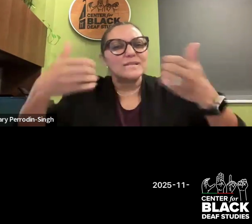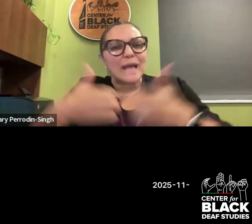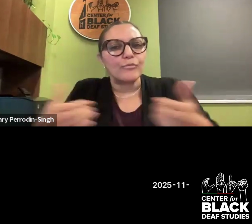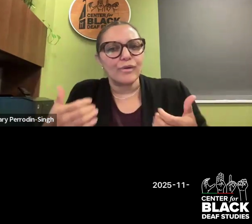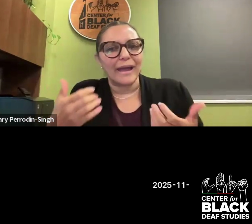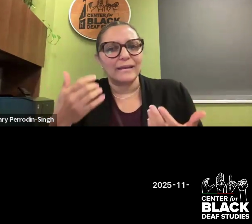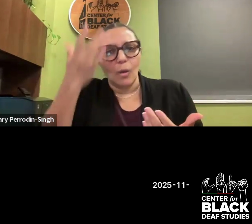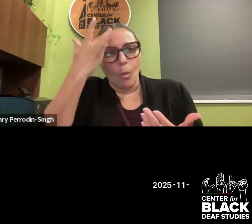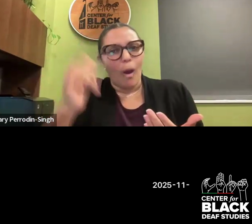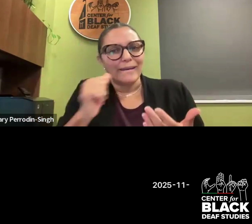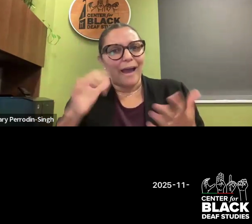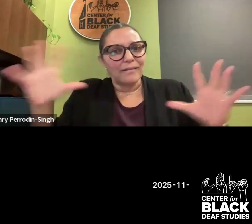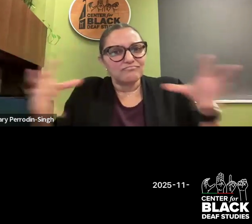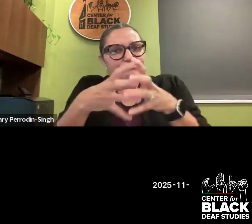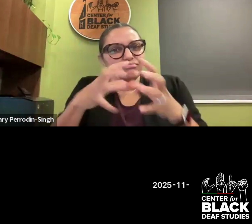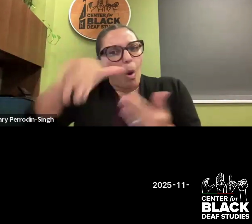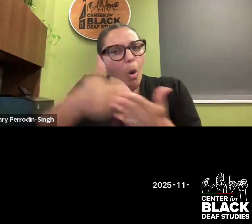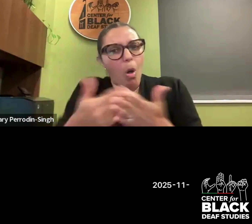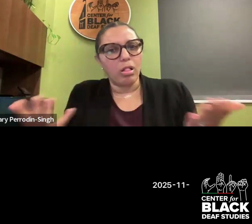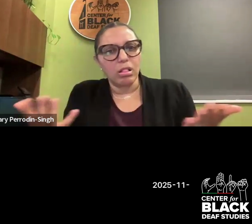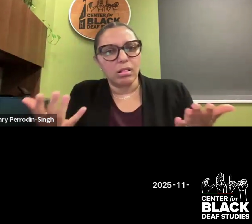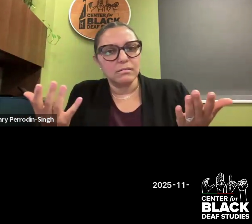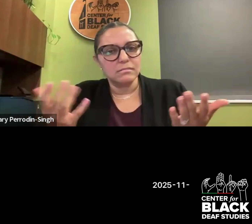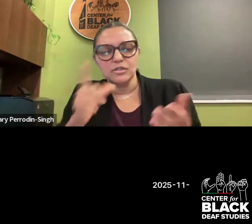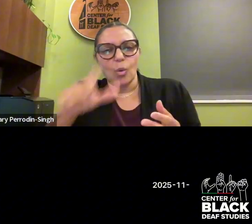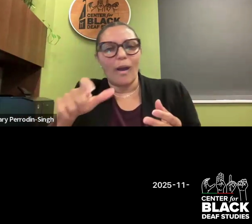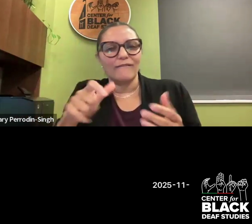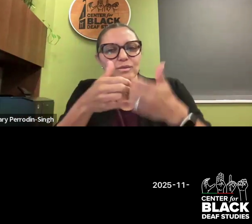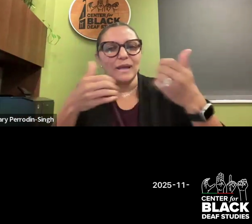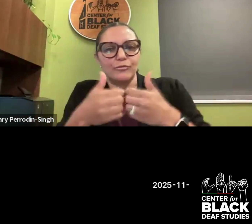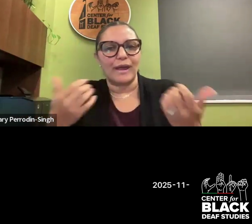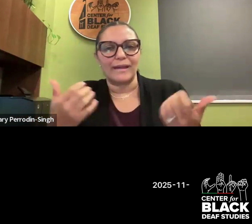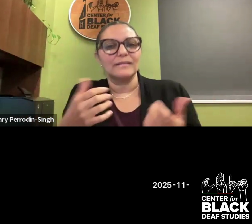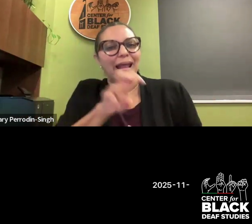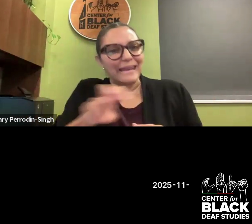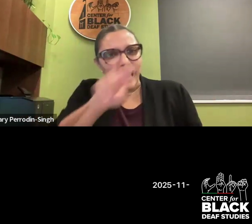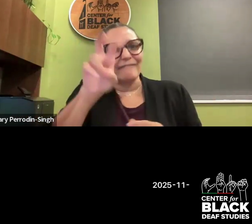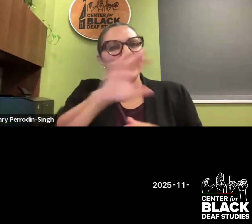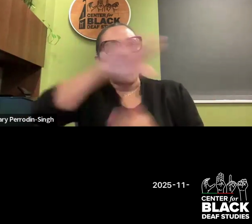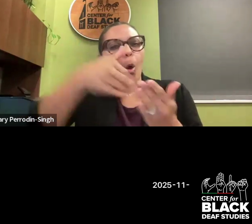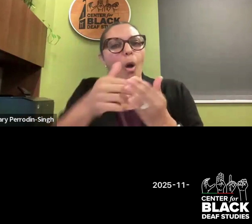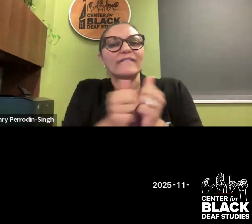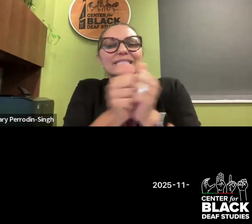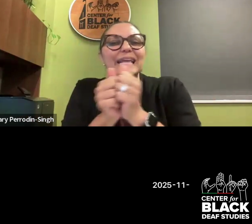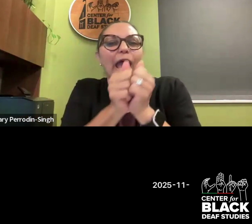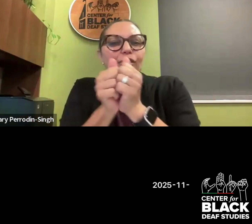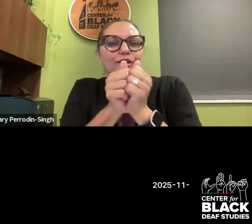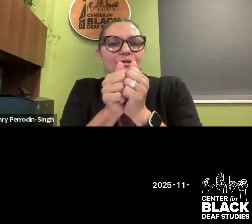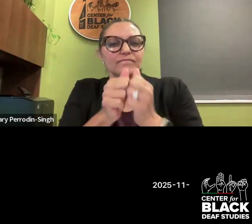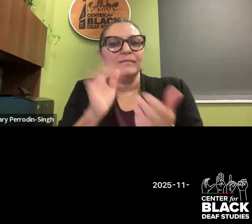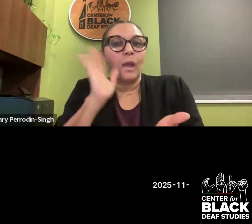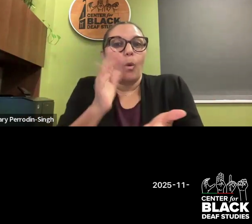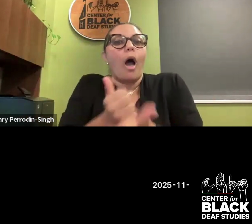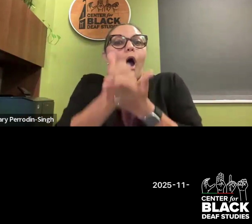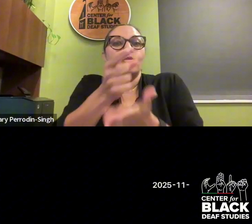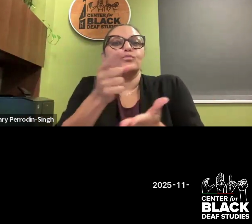identities, you don't have to separate and make those identities silo anymore. Navigate them holistically,